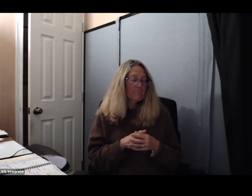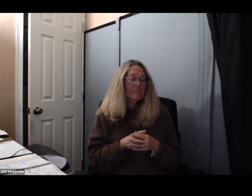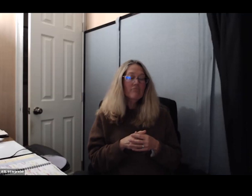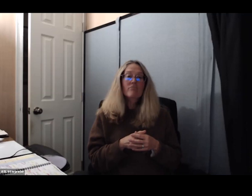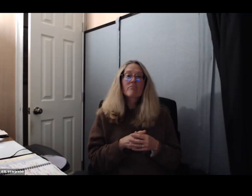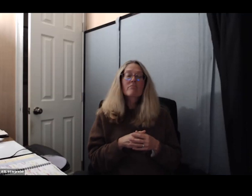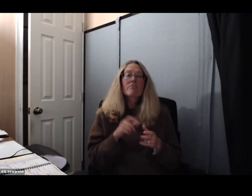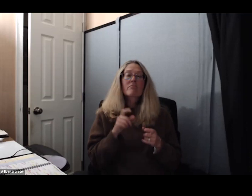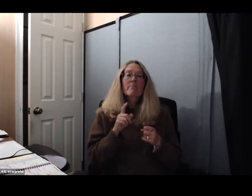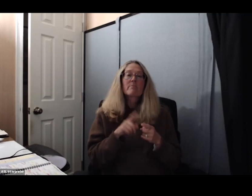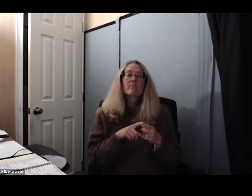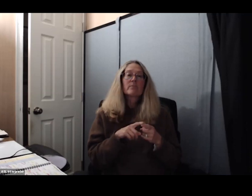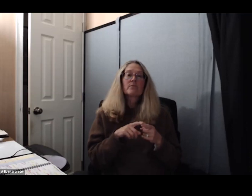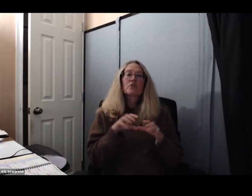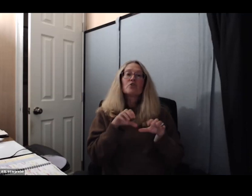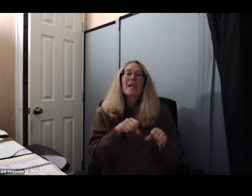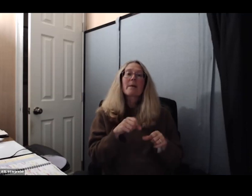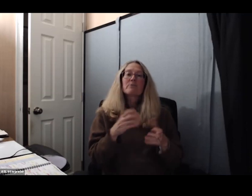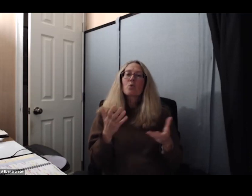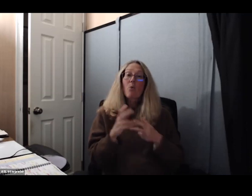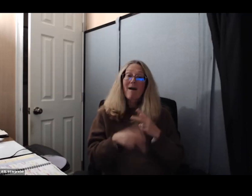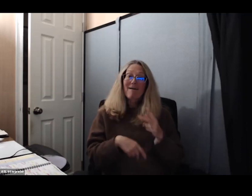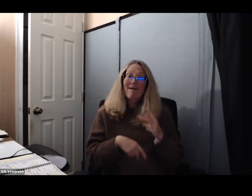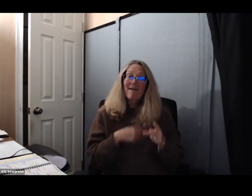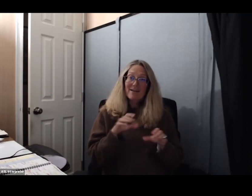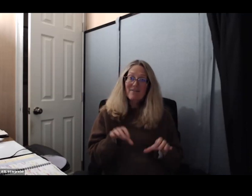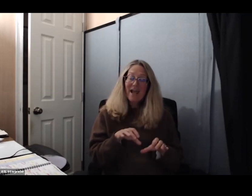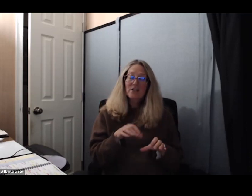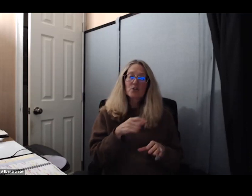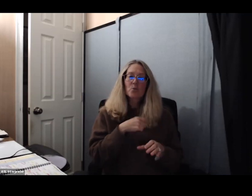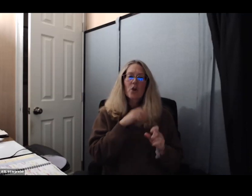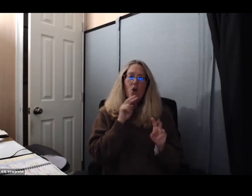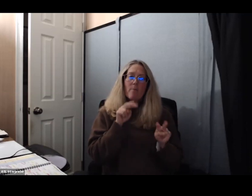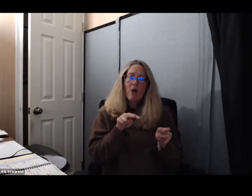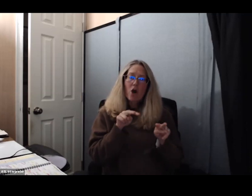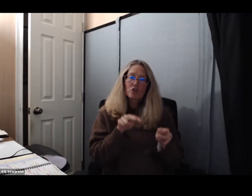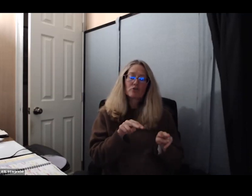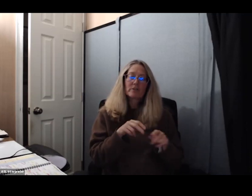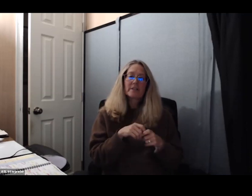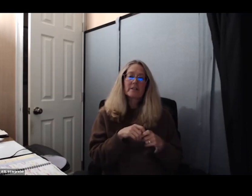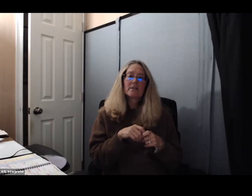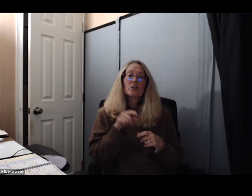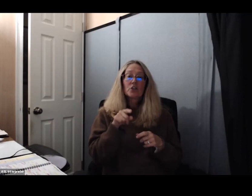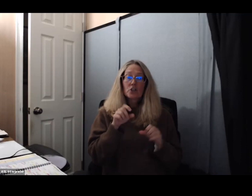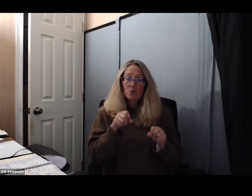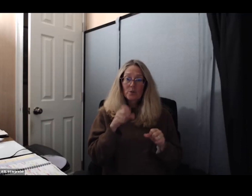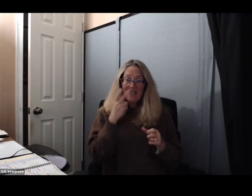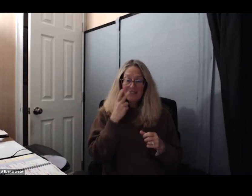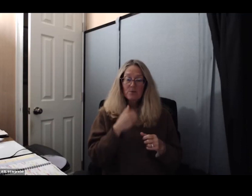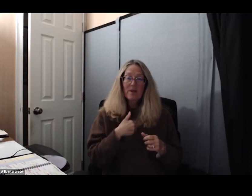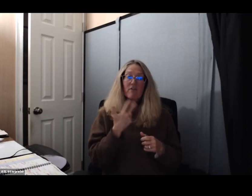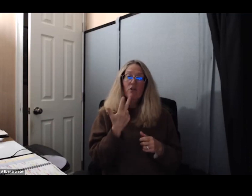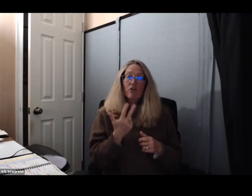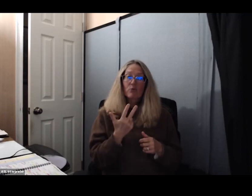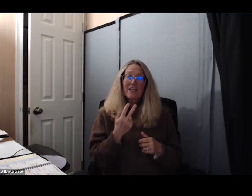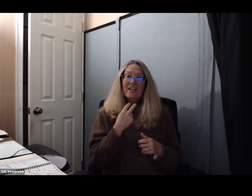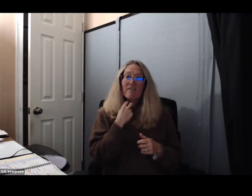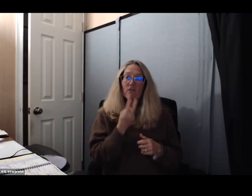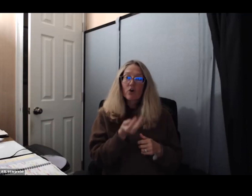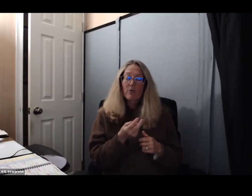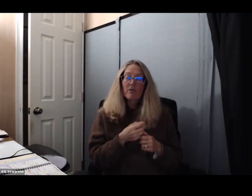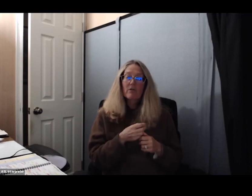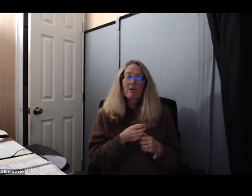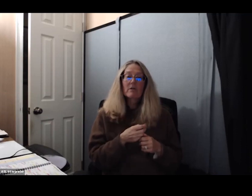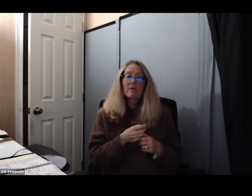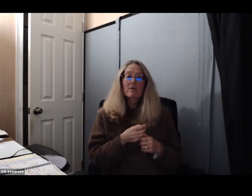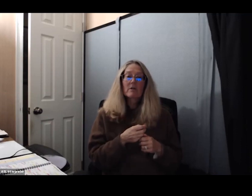To capture what type of action it was, we're monitoring that as well. As you can see, we had 3 verbal.